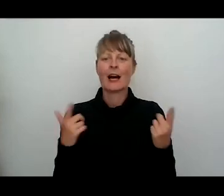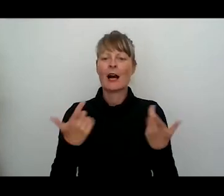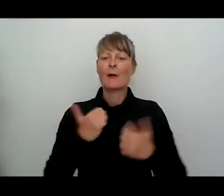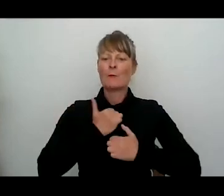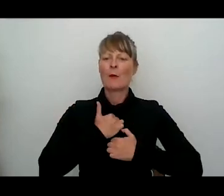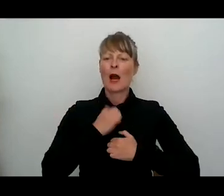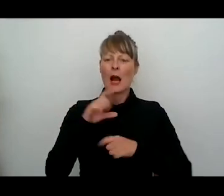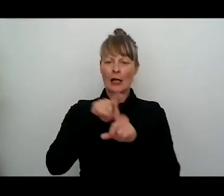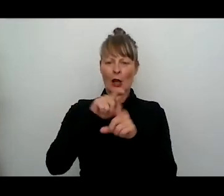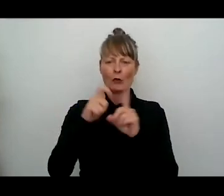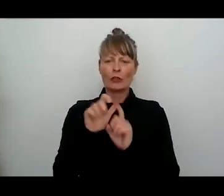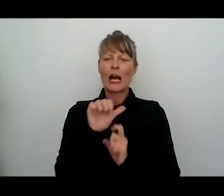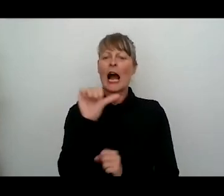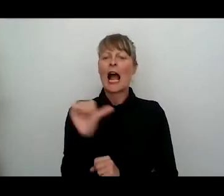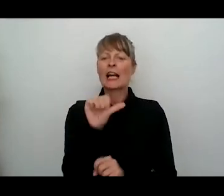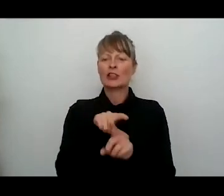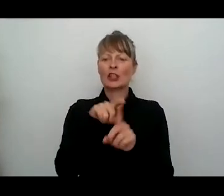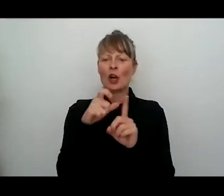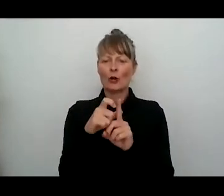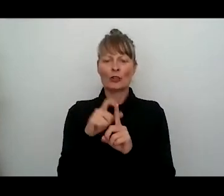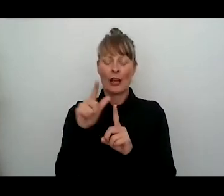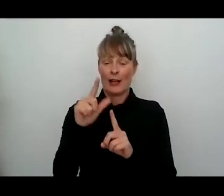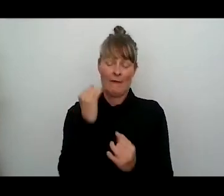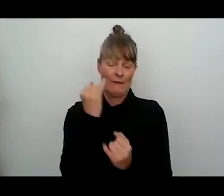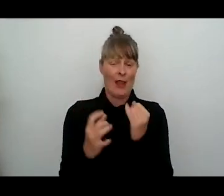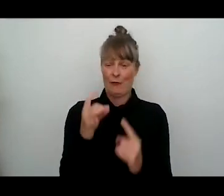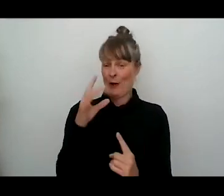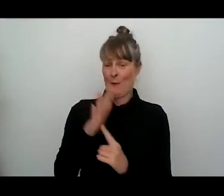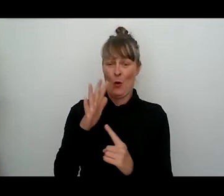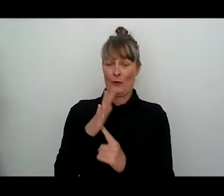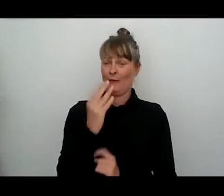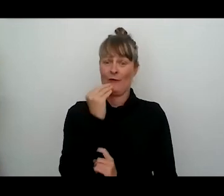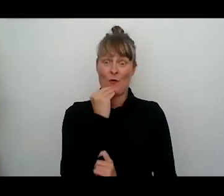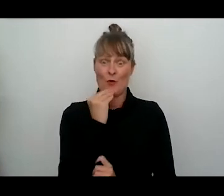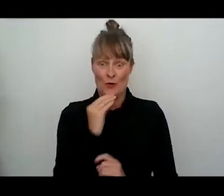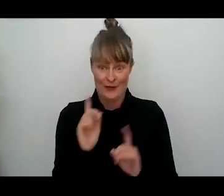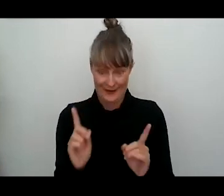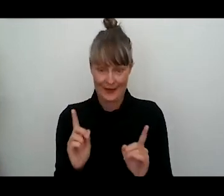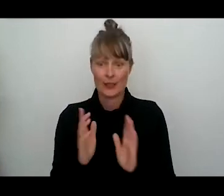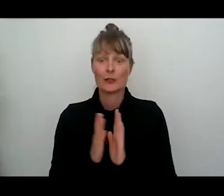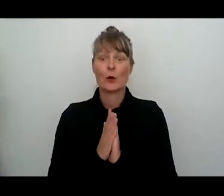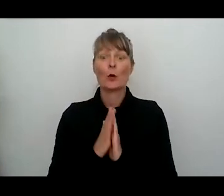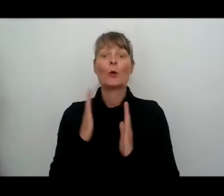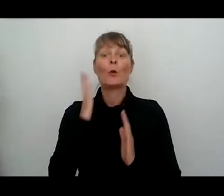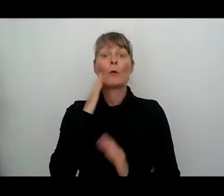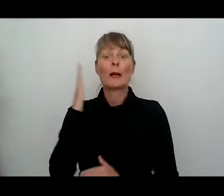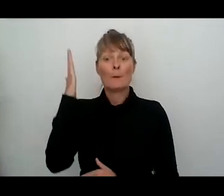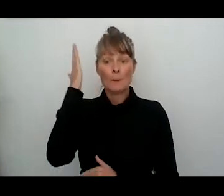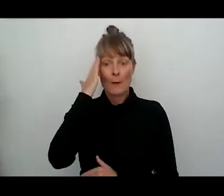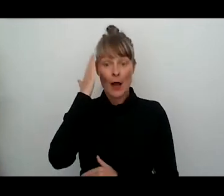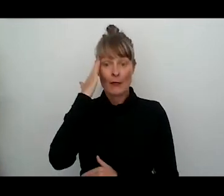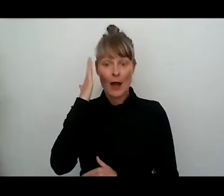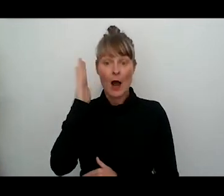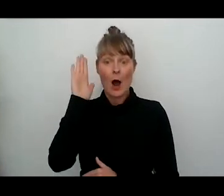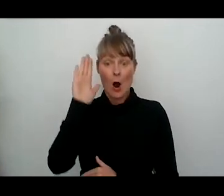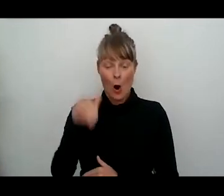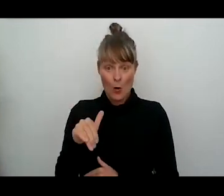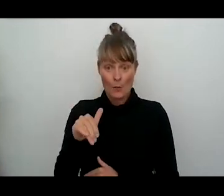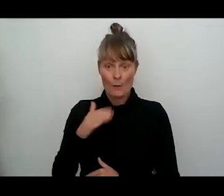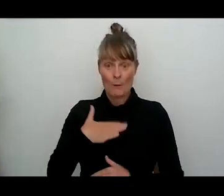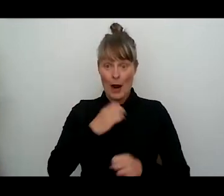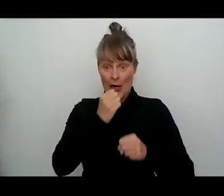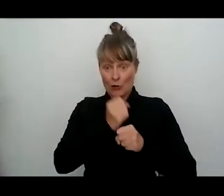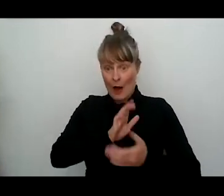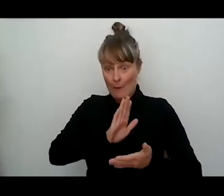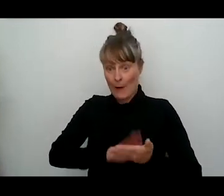culture, food is the most important thing. So when my mother came home, my grandmother's question to her was, have you